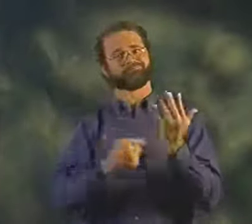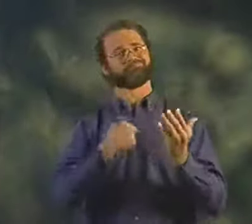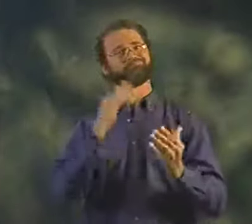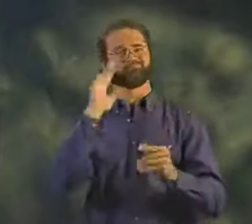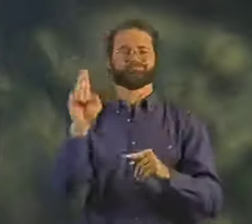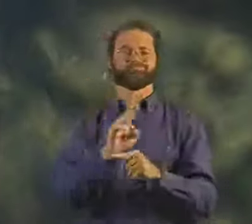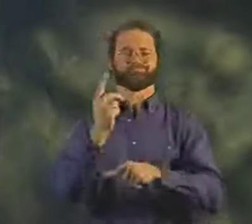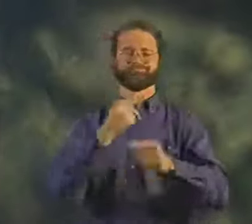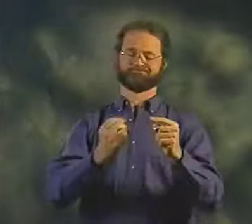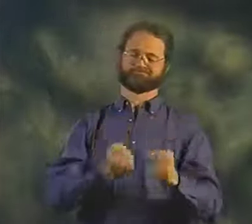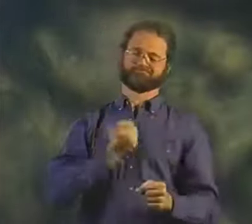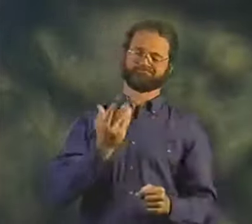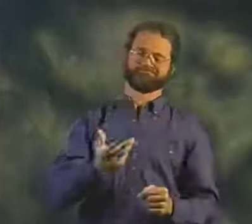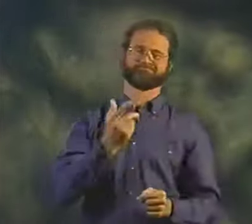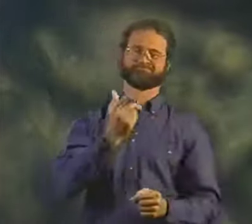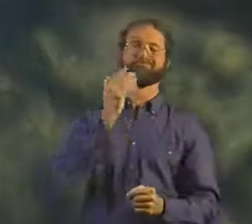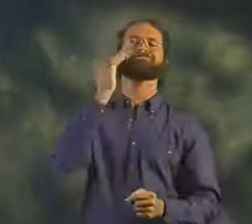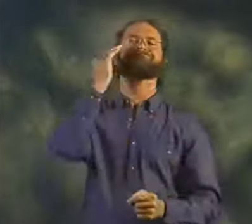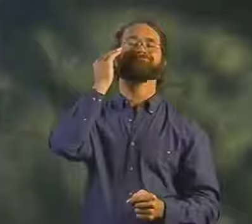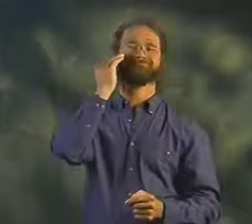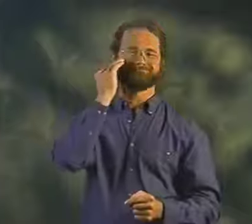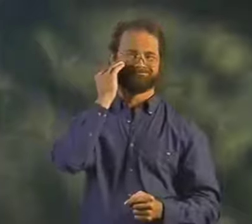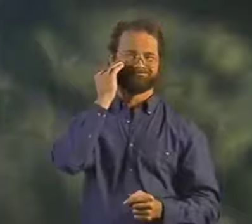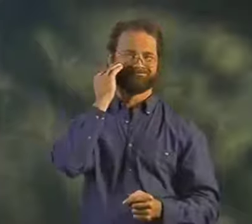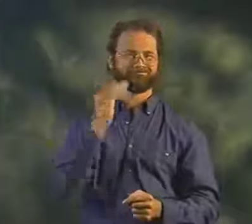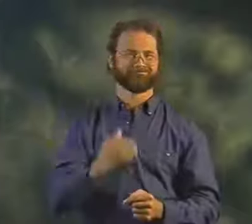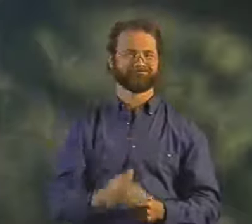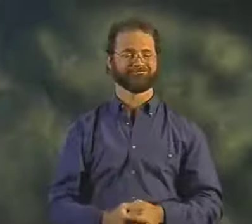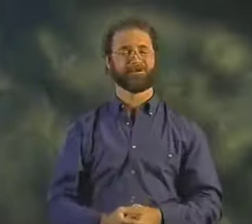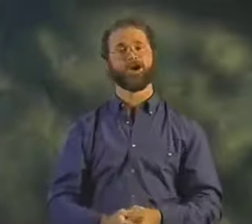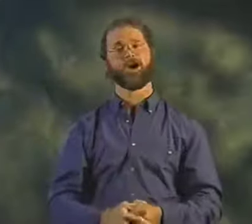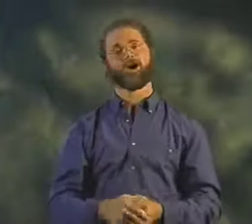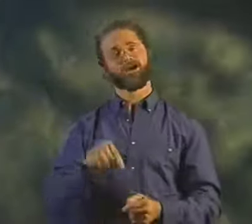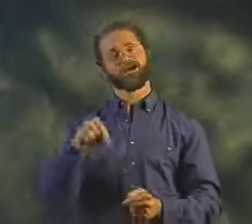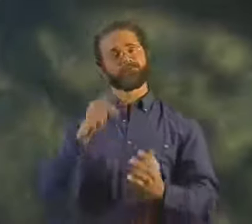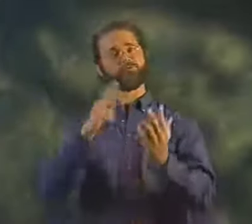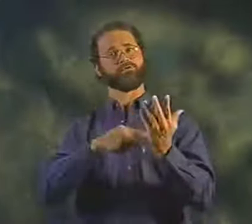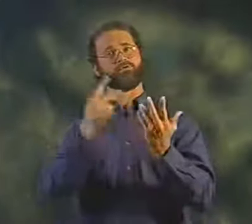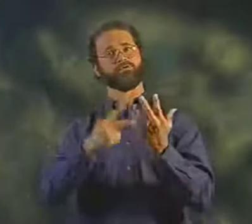use a new sign, it soon becomes standard. So for the remainder of this program, I'll use the new sign.